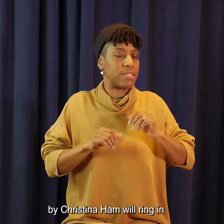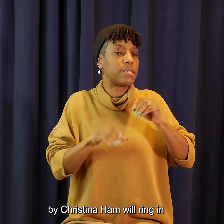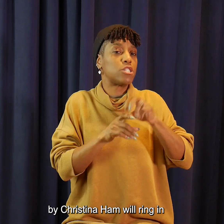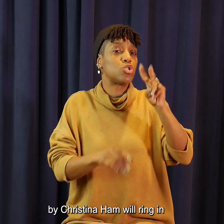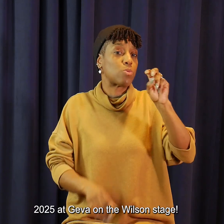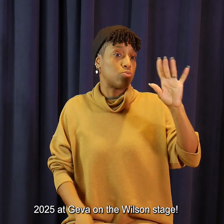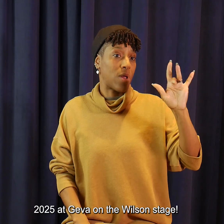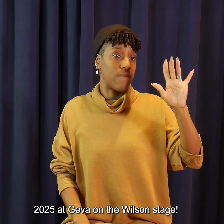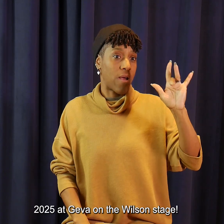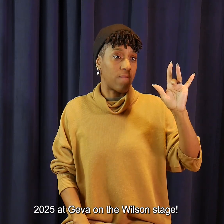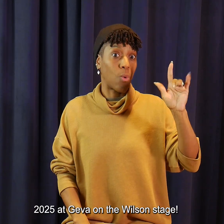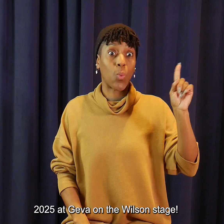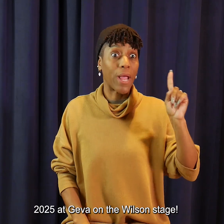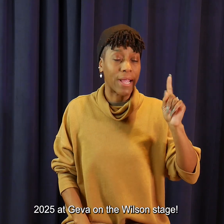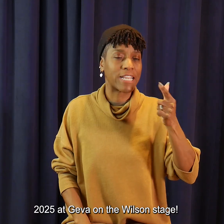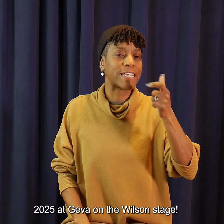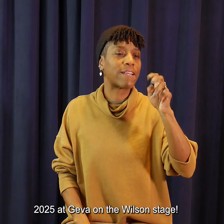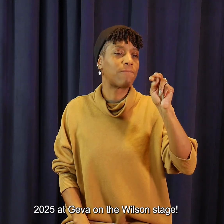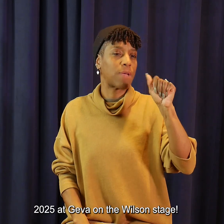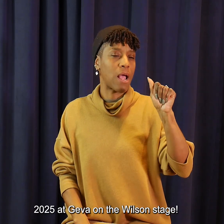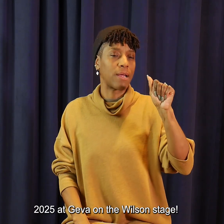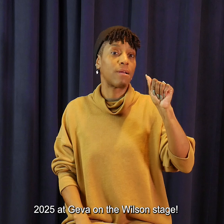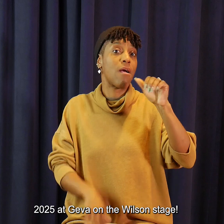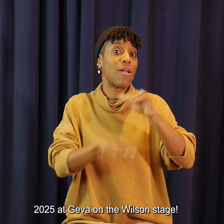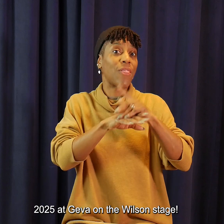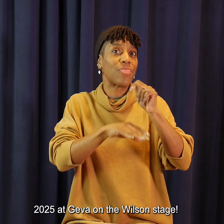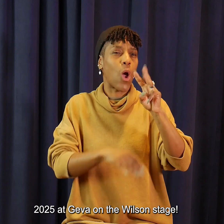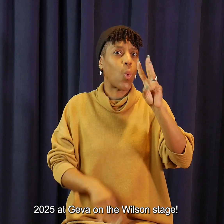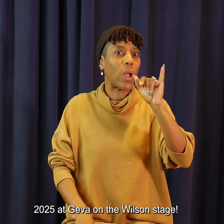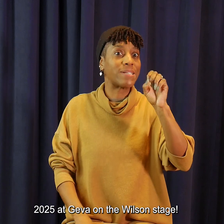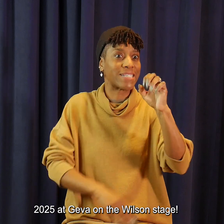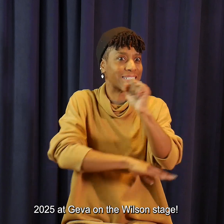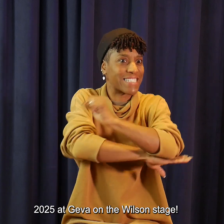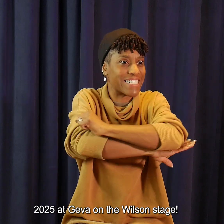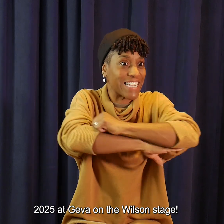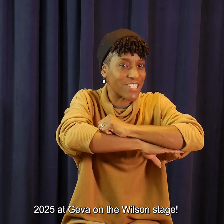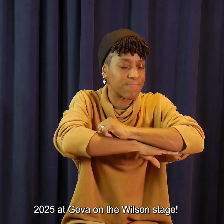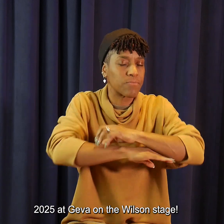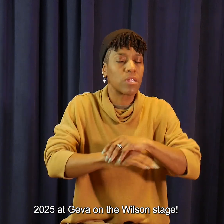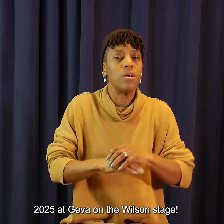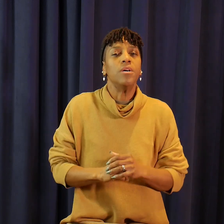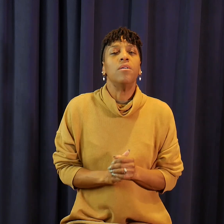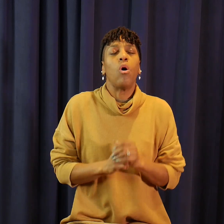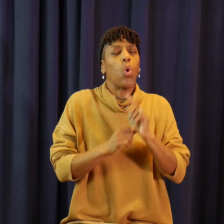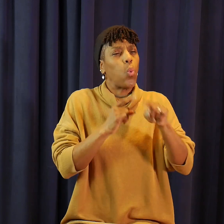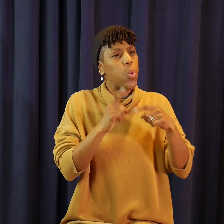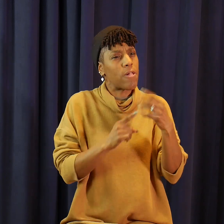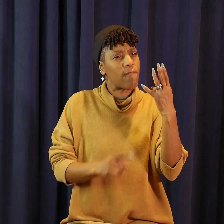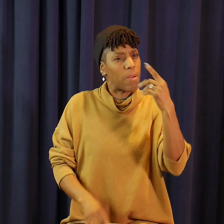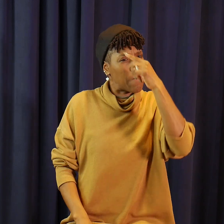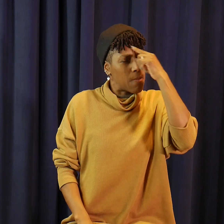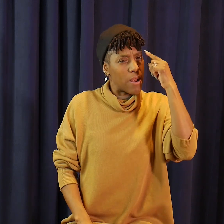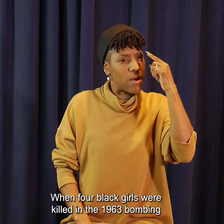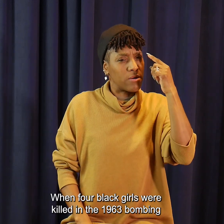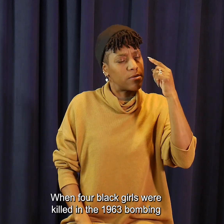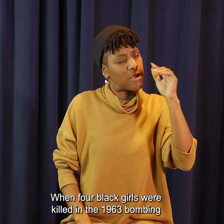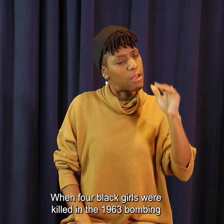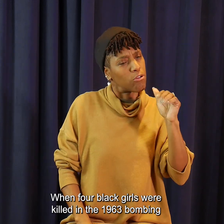in 2025 at Geva on the Wilson stage. When 4 Black